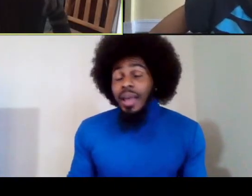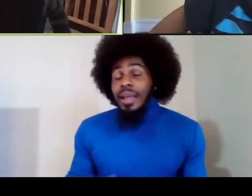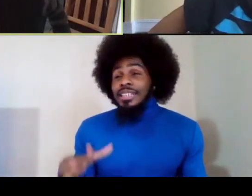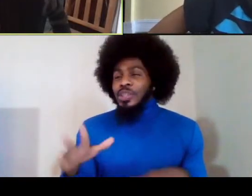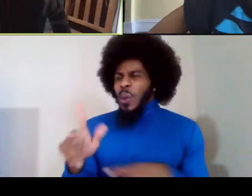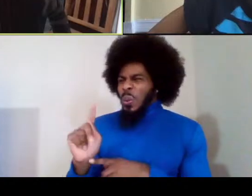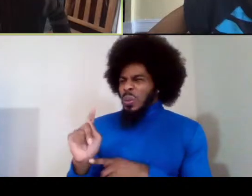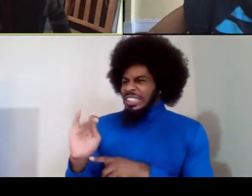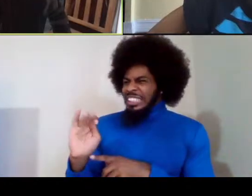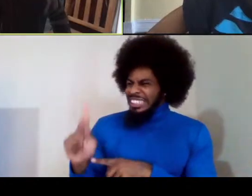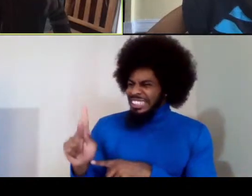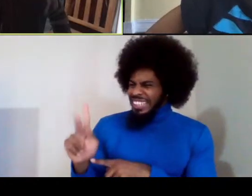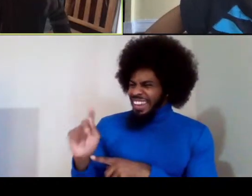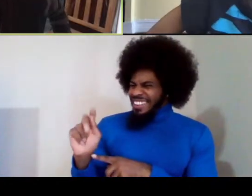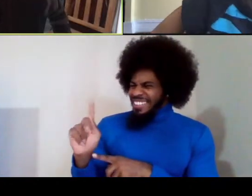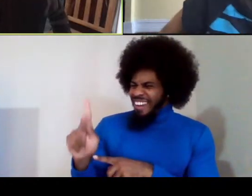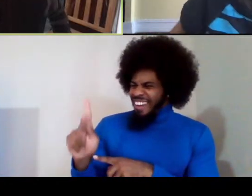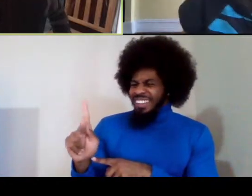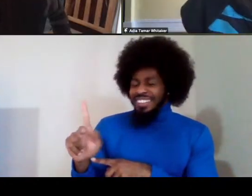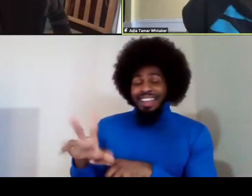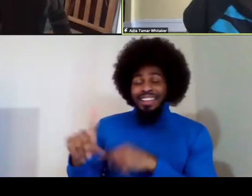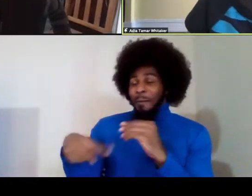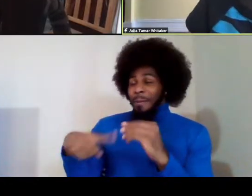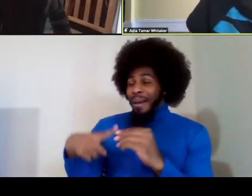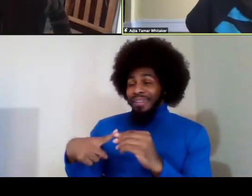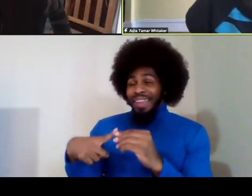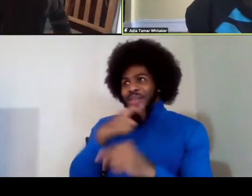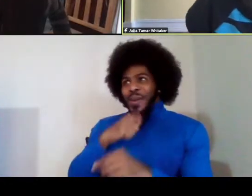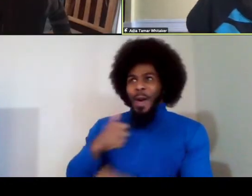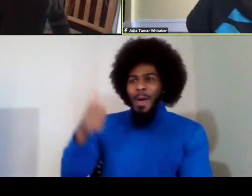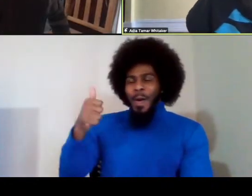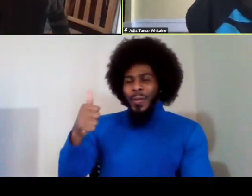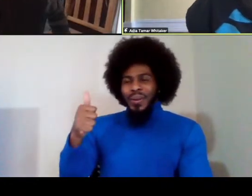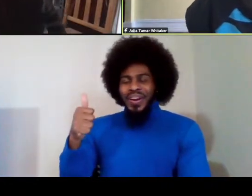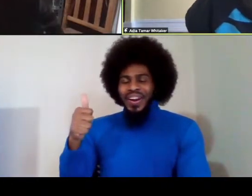without kids and how they show up. Oh, that's me.